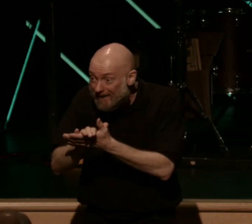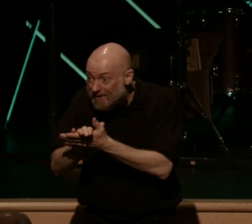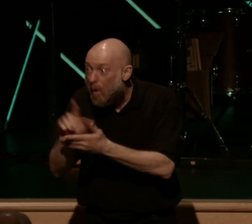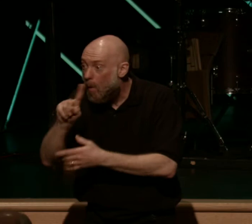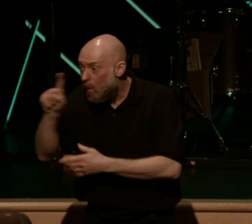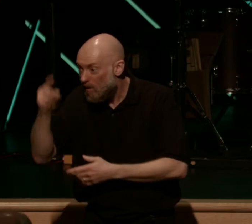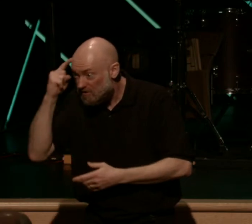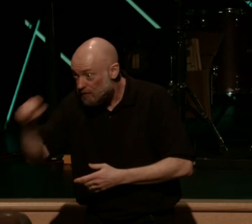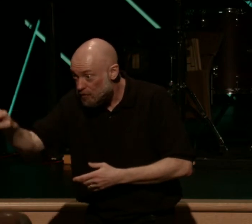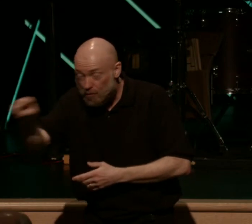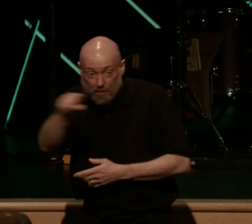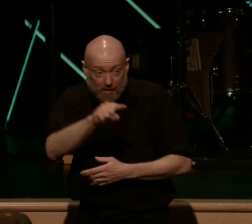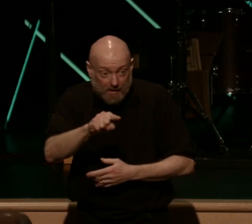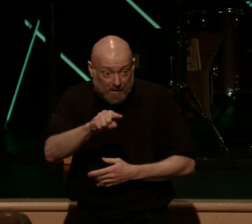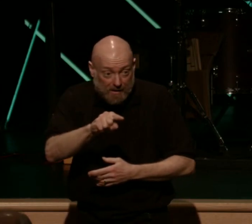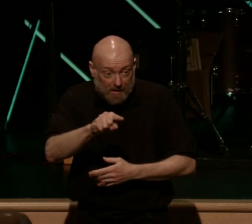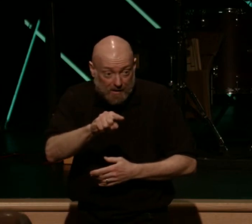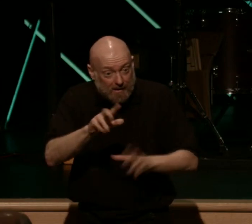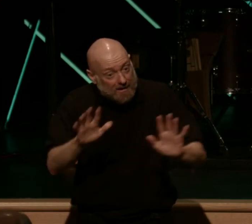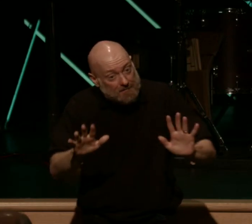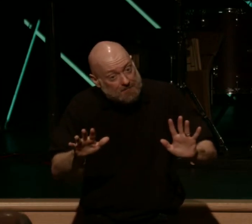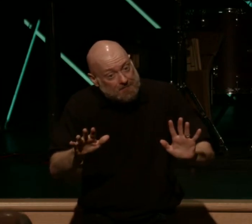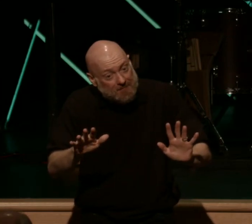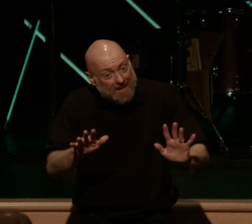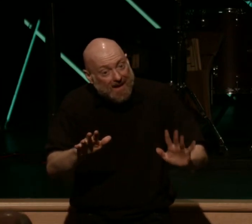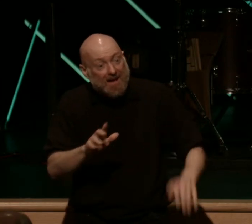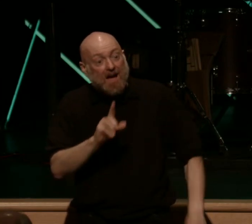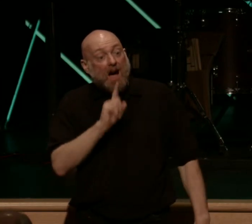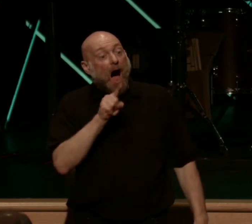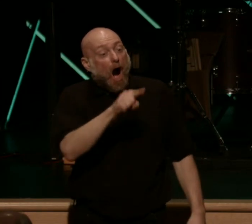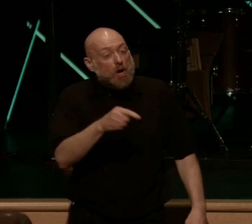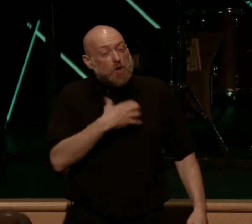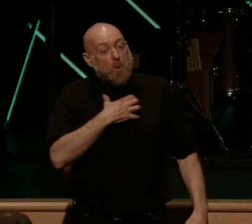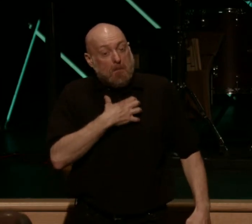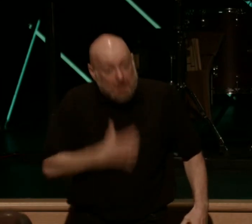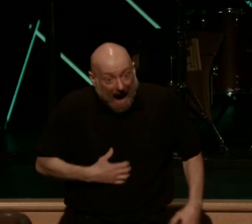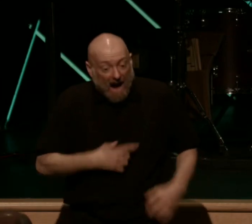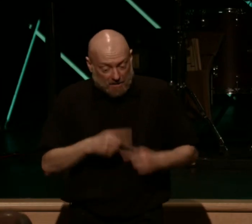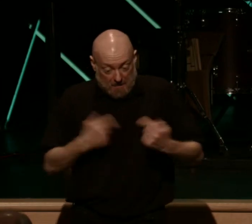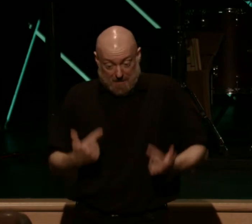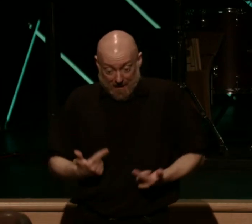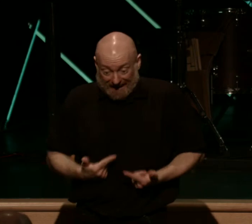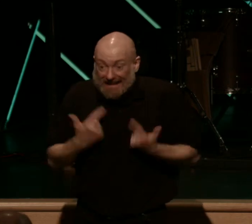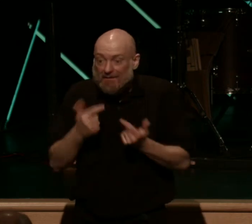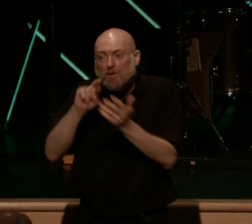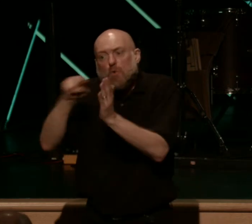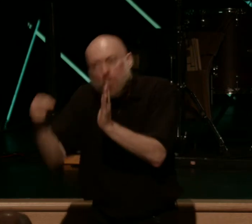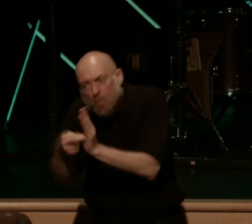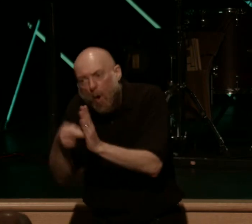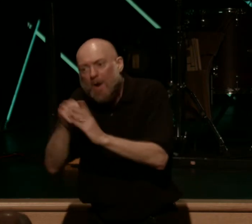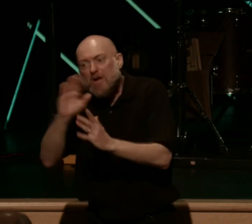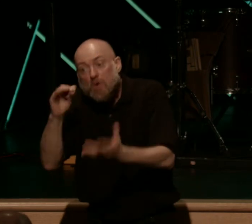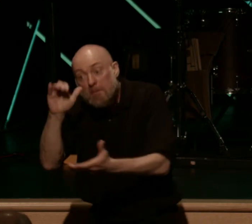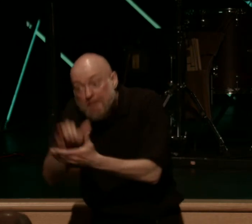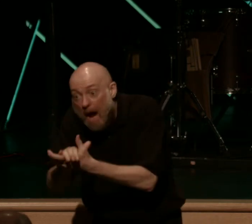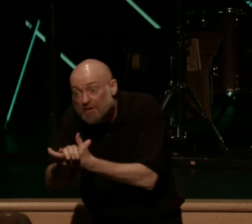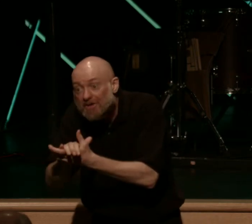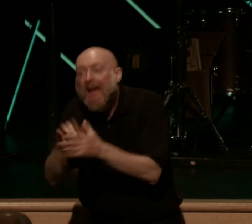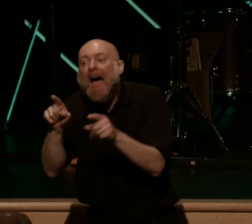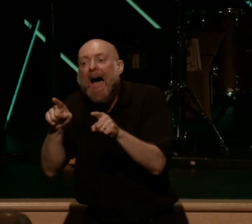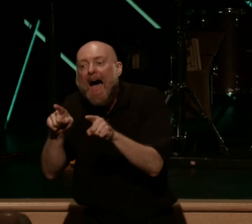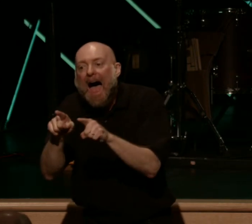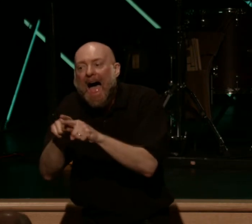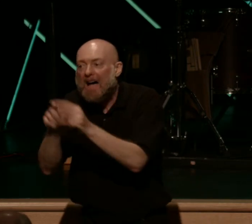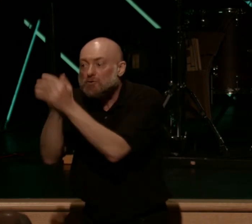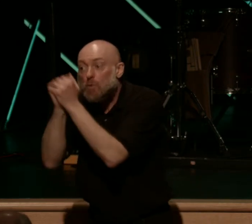you, would you say that you are passionate about living out this role in your marriage as an